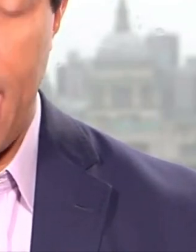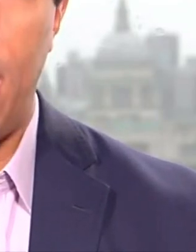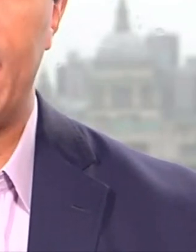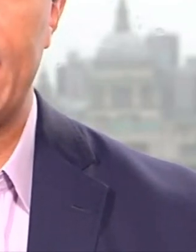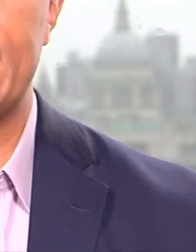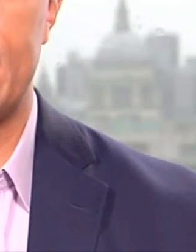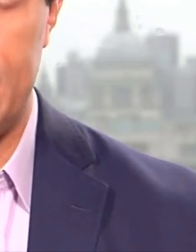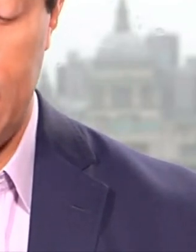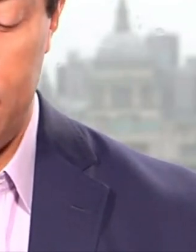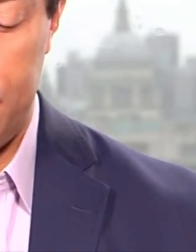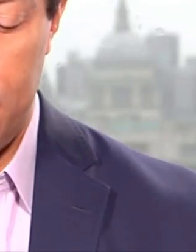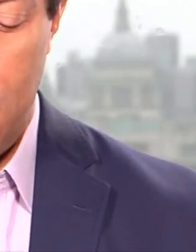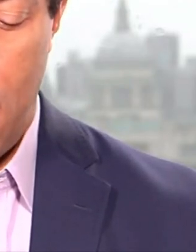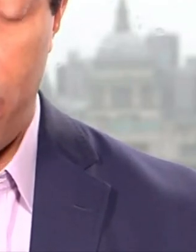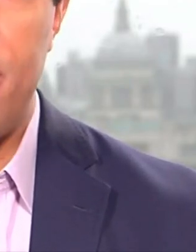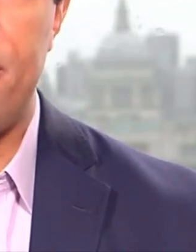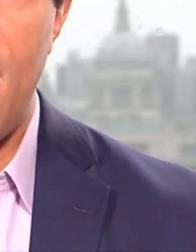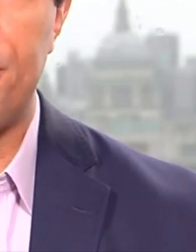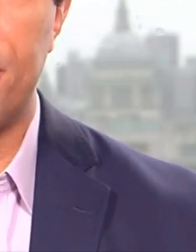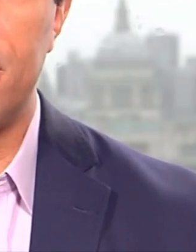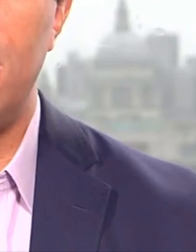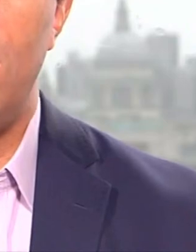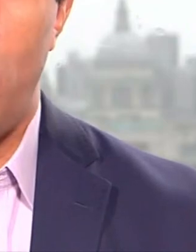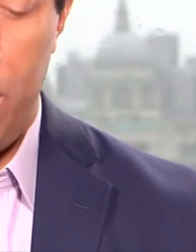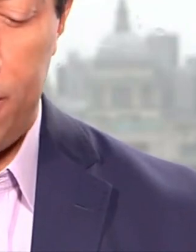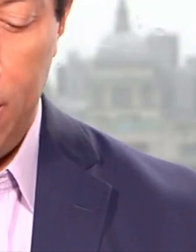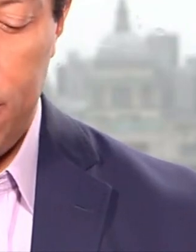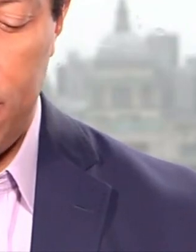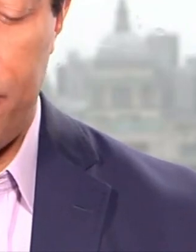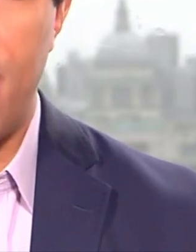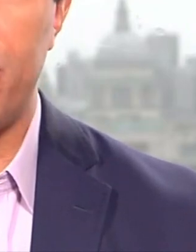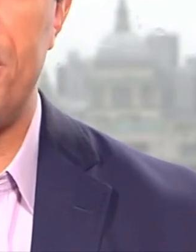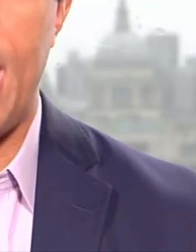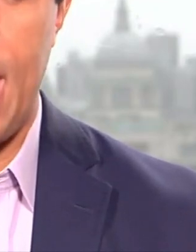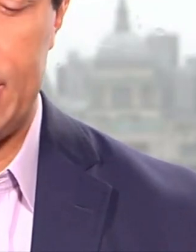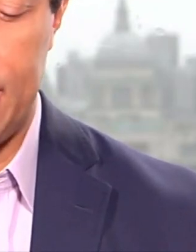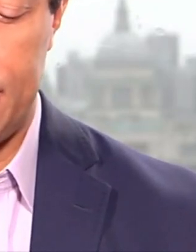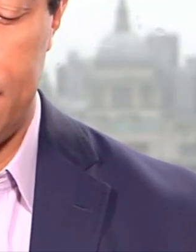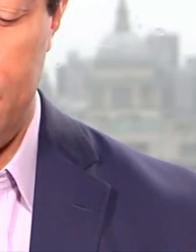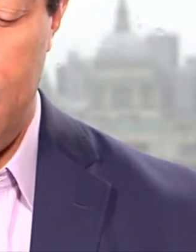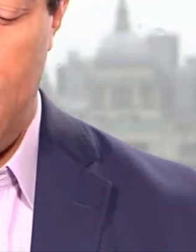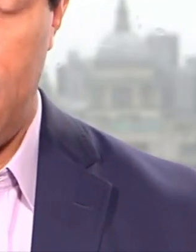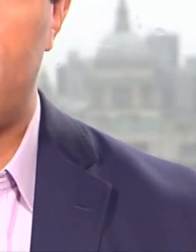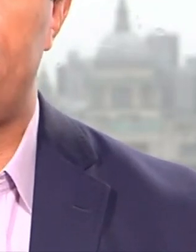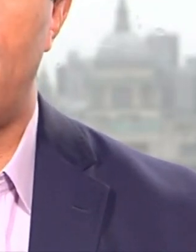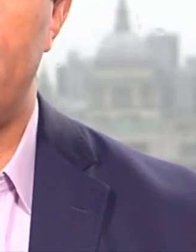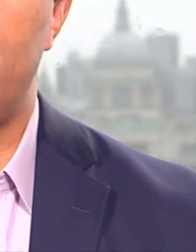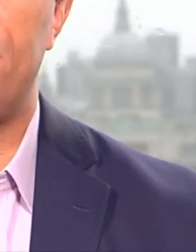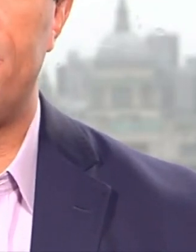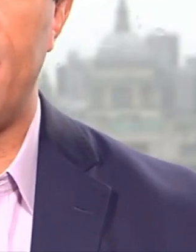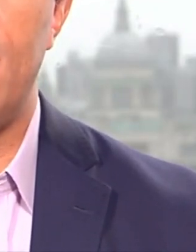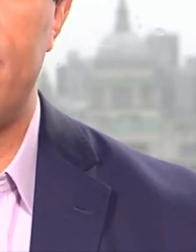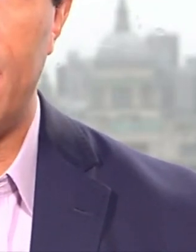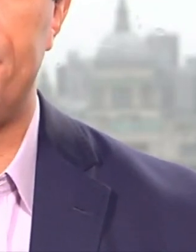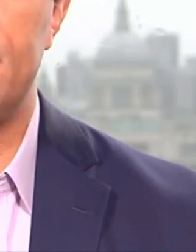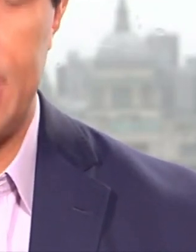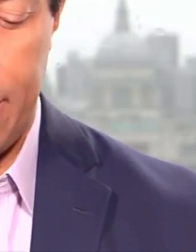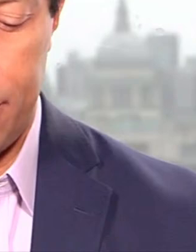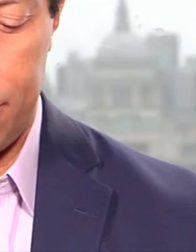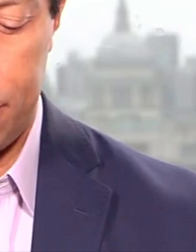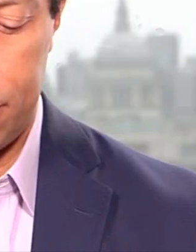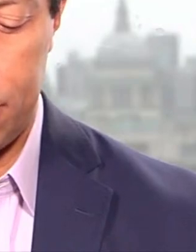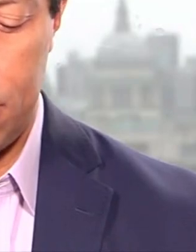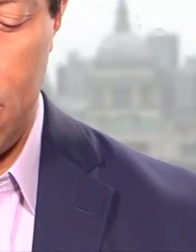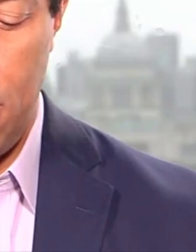win the battle for statistics arise faster when it's easy for everyone to access and experiment with the same vital